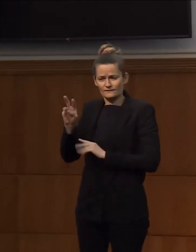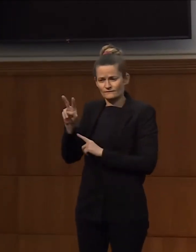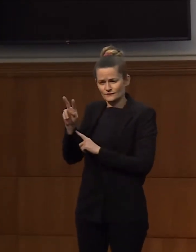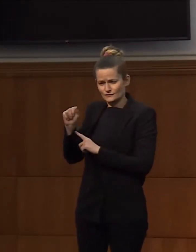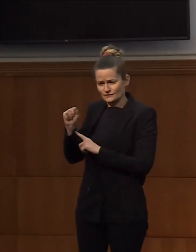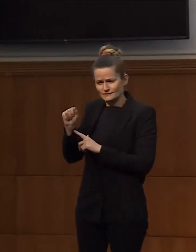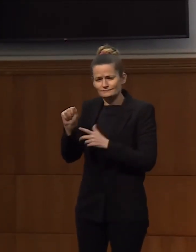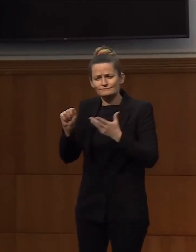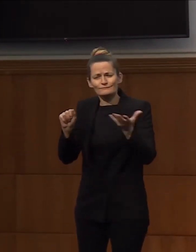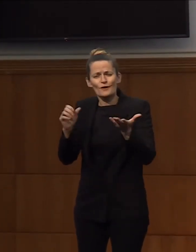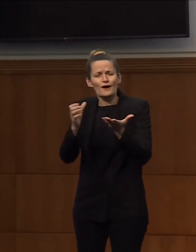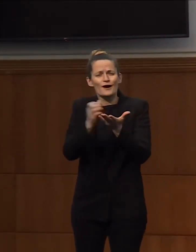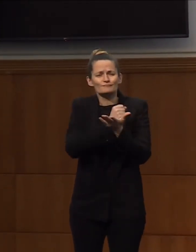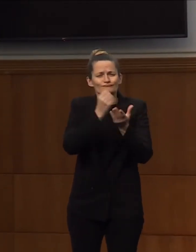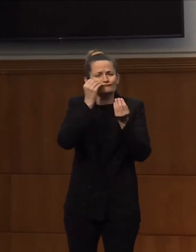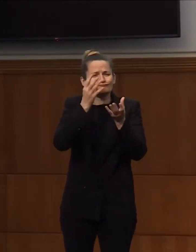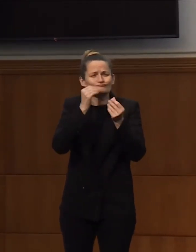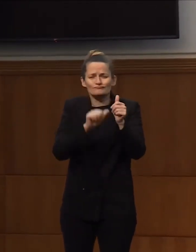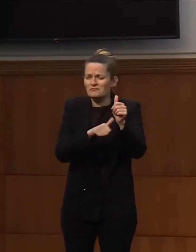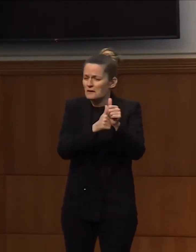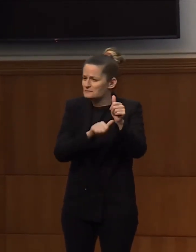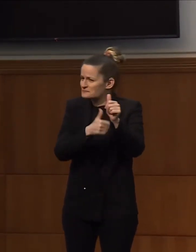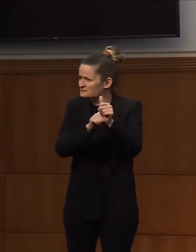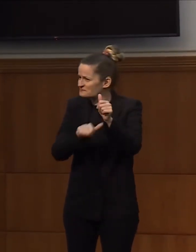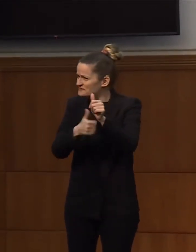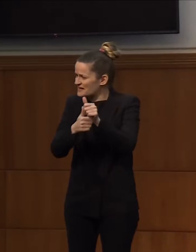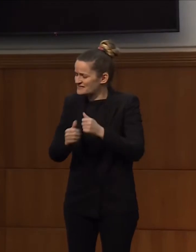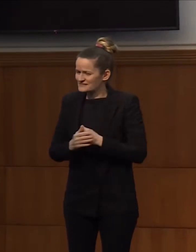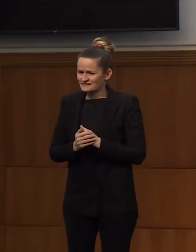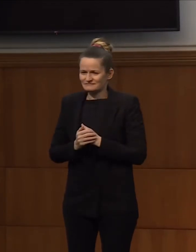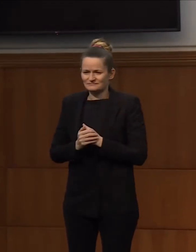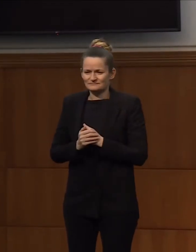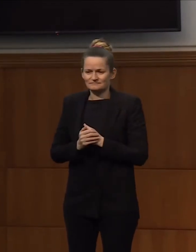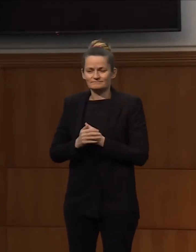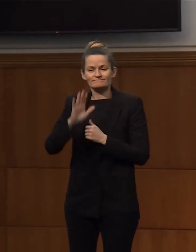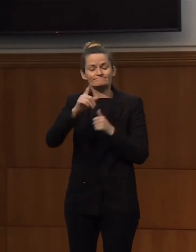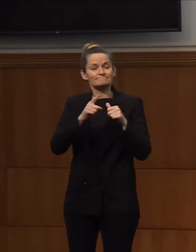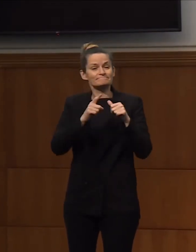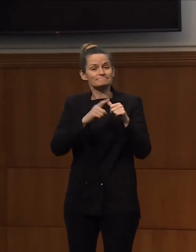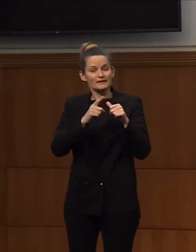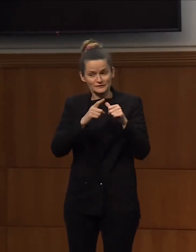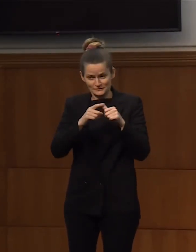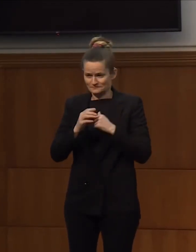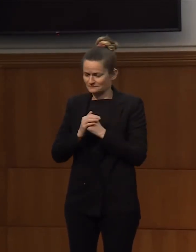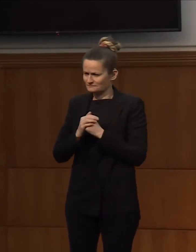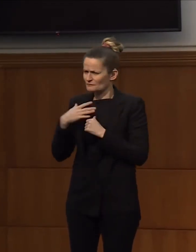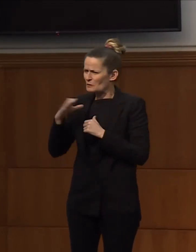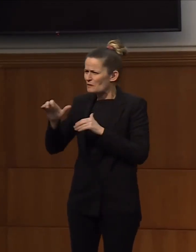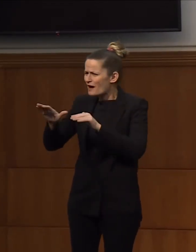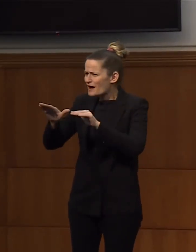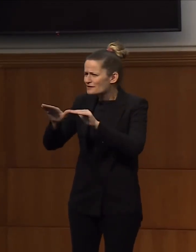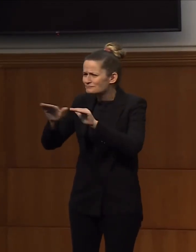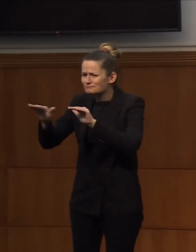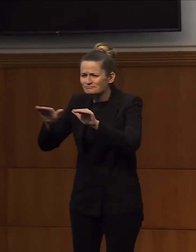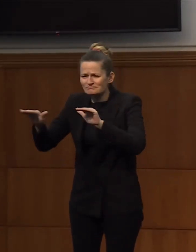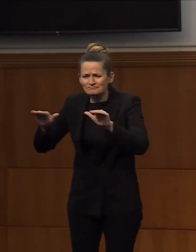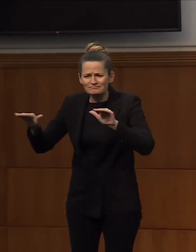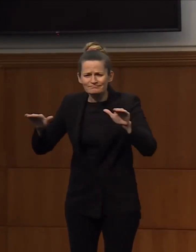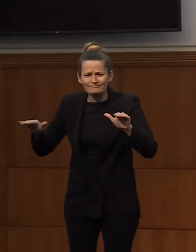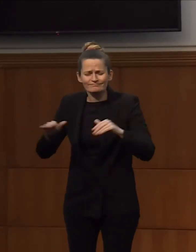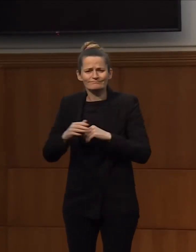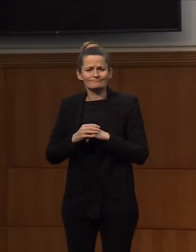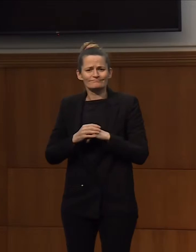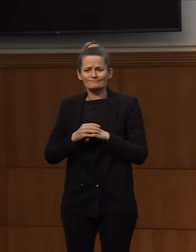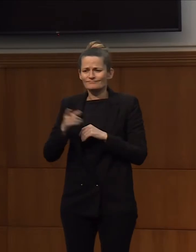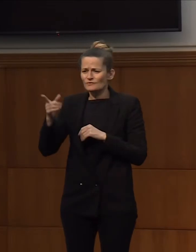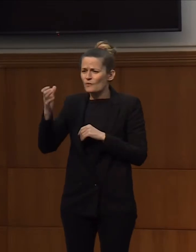so far today on this election day. First, we wanted to provide a couple reminders. For anybody who is looking for their polling location, you can